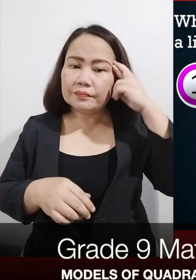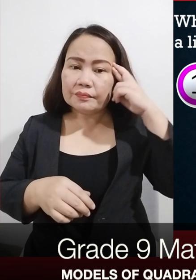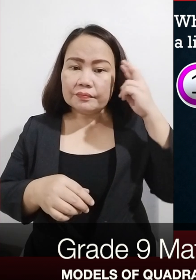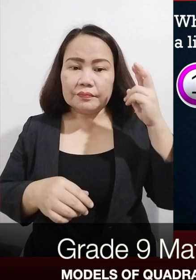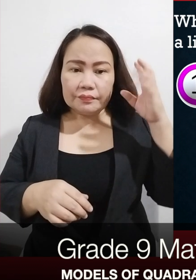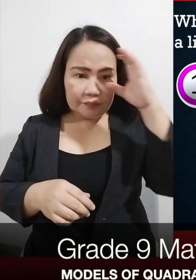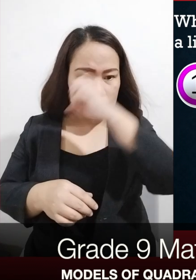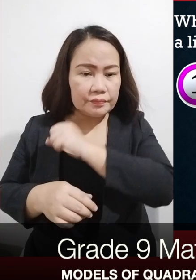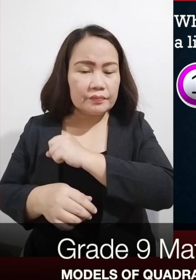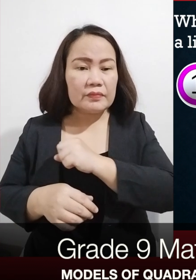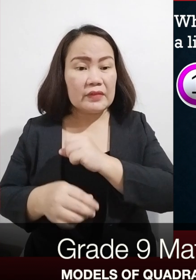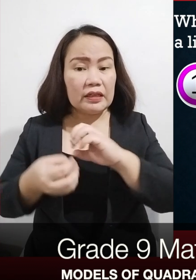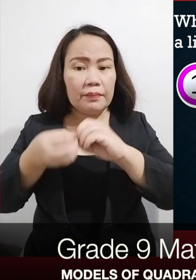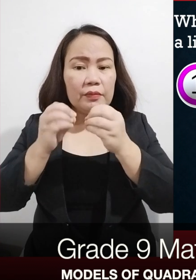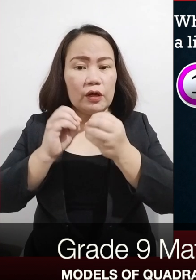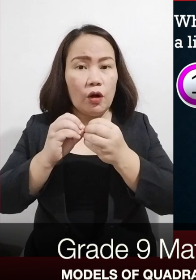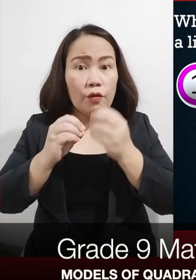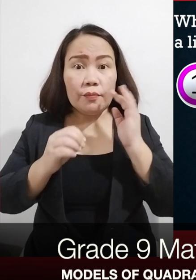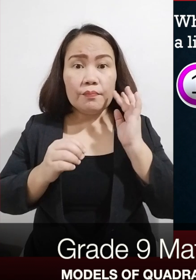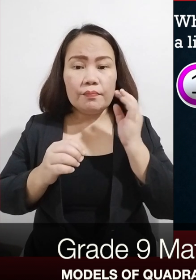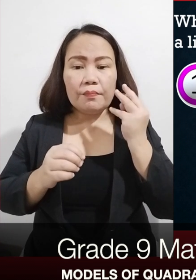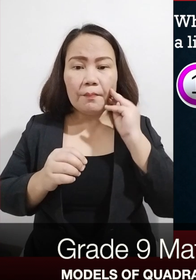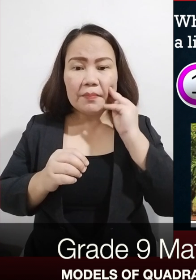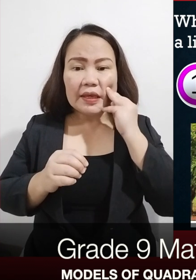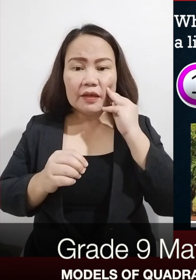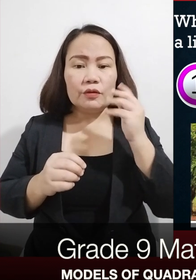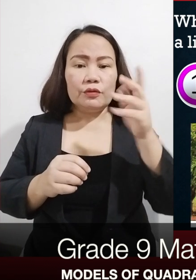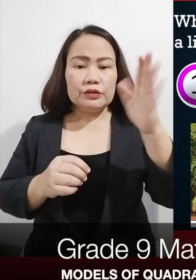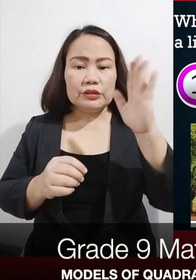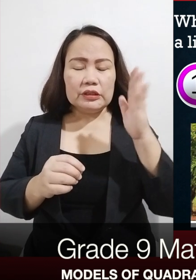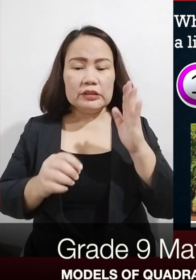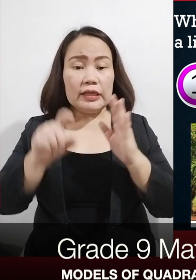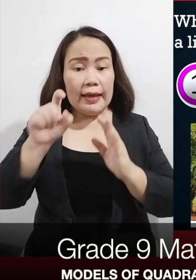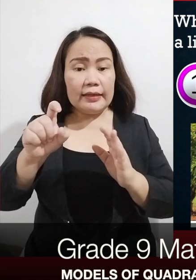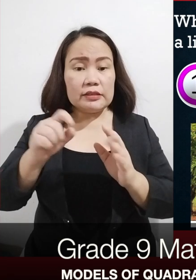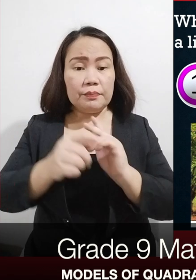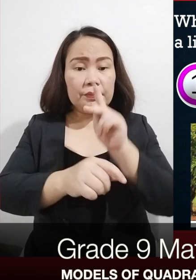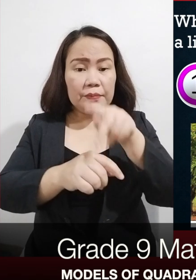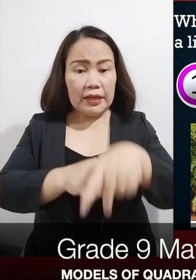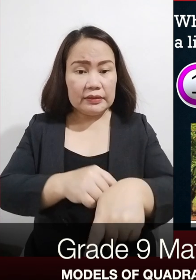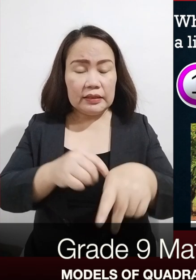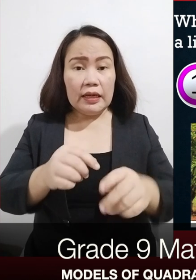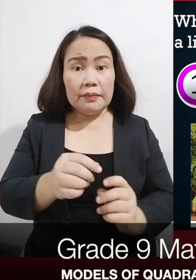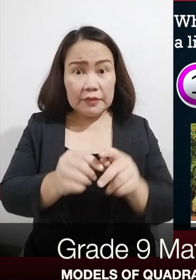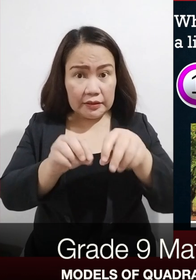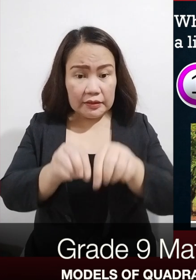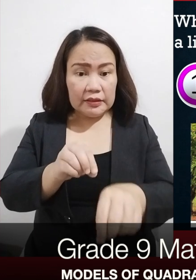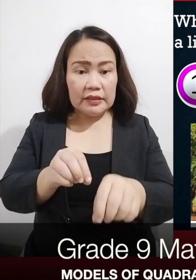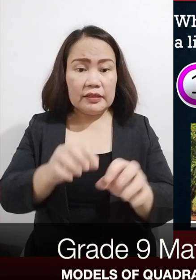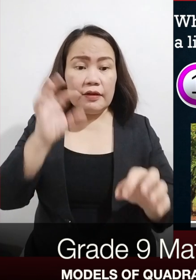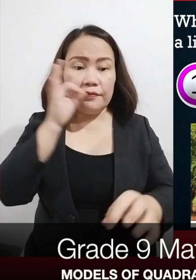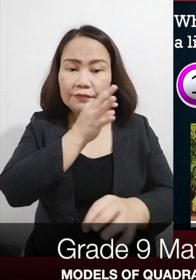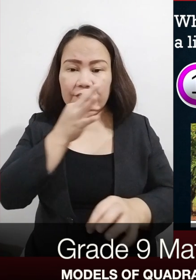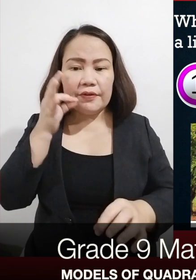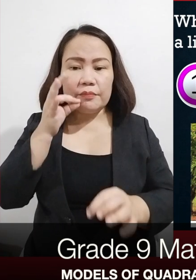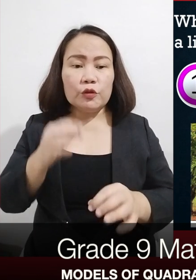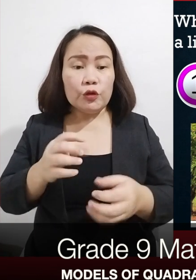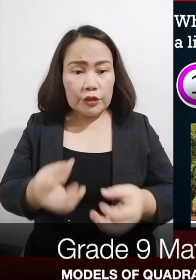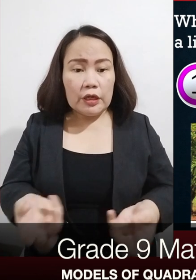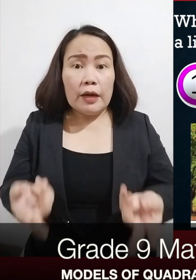trees, represented by X, planted in a farm could yield y is equal to negative 20x squared